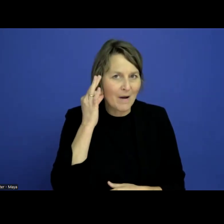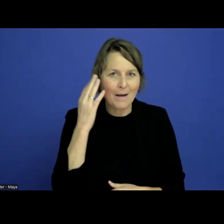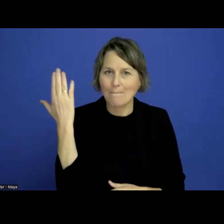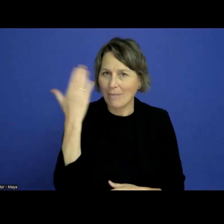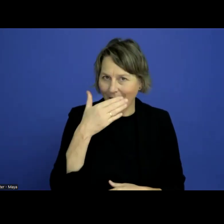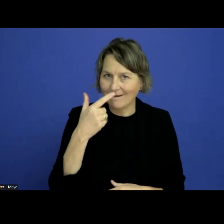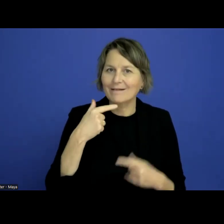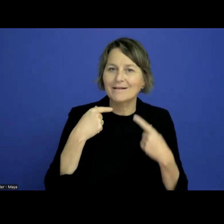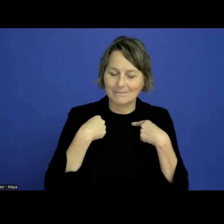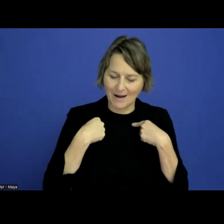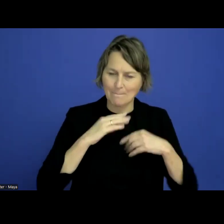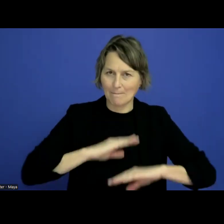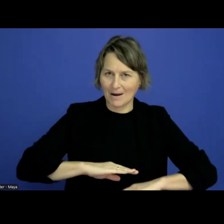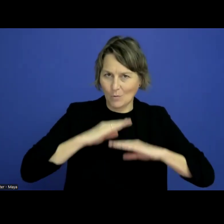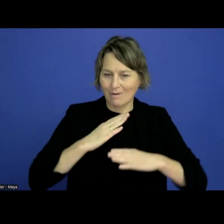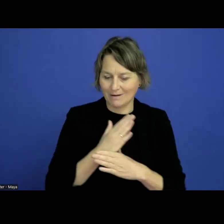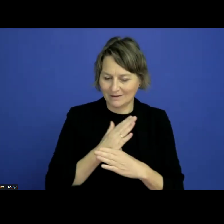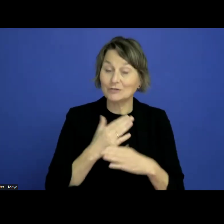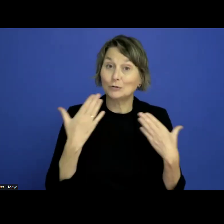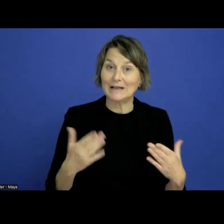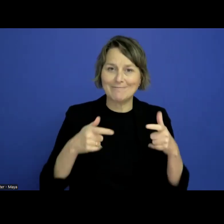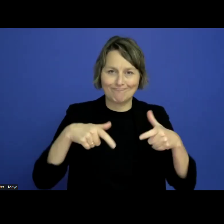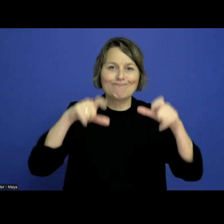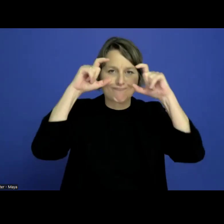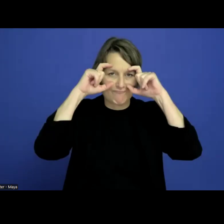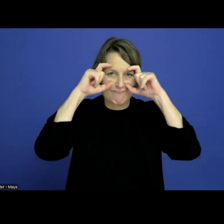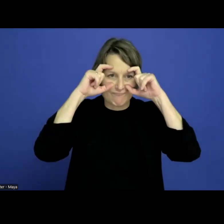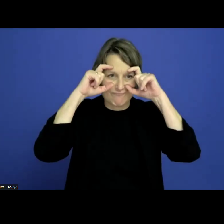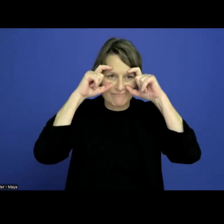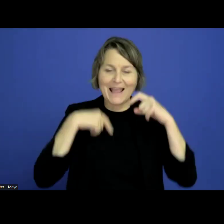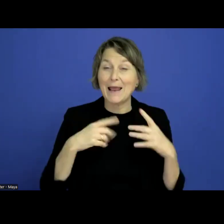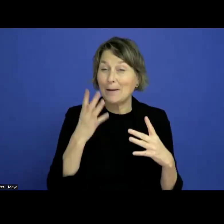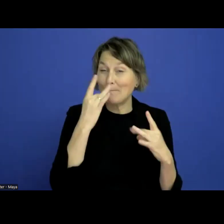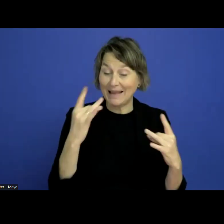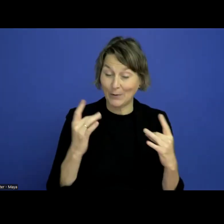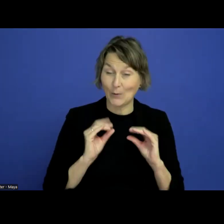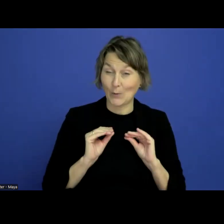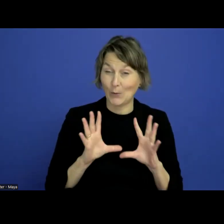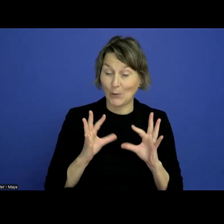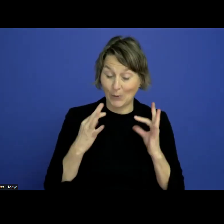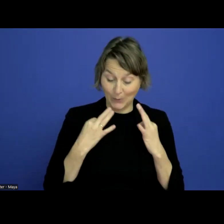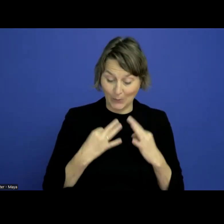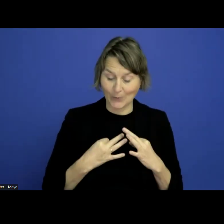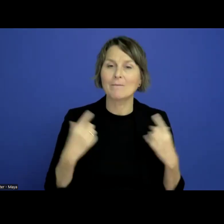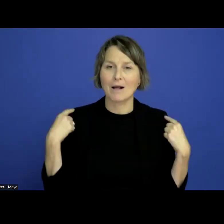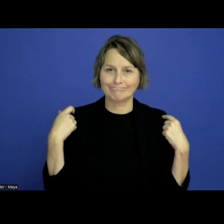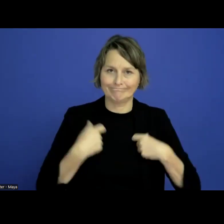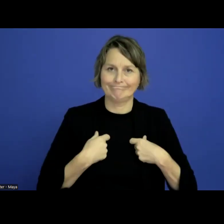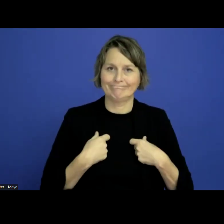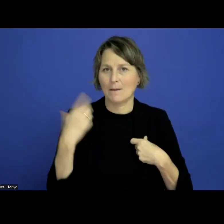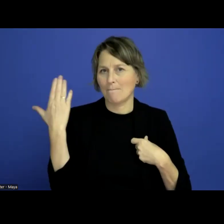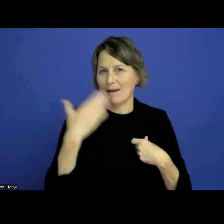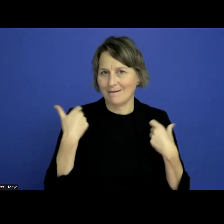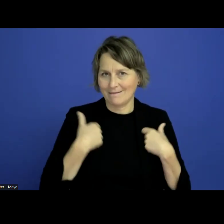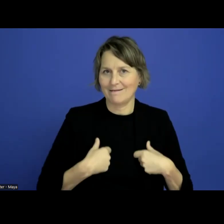wearing glasses and a big thinky shirt and a black jacket. I am myself